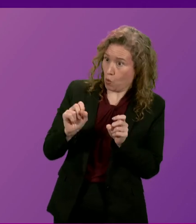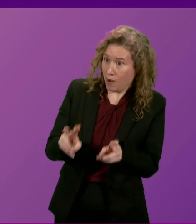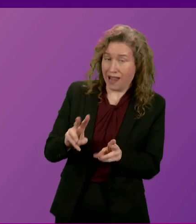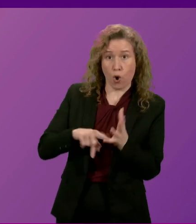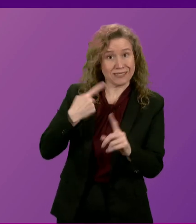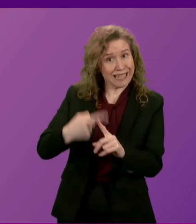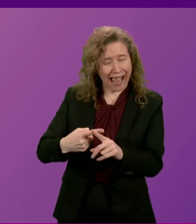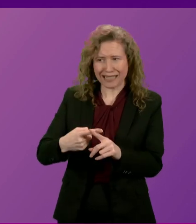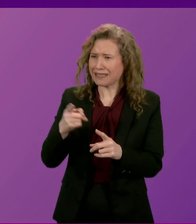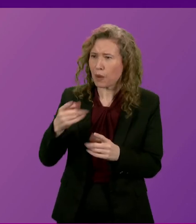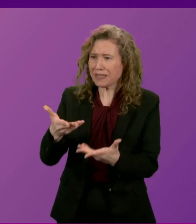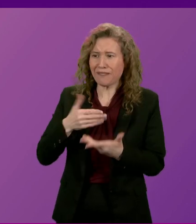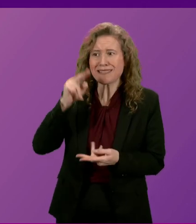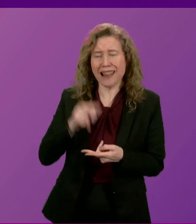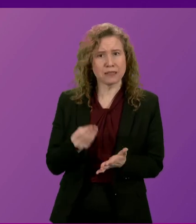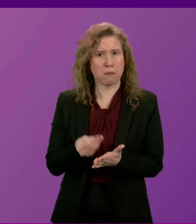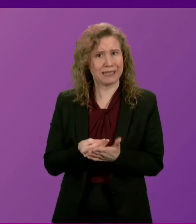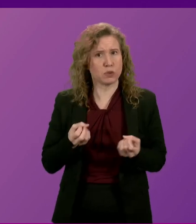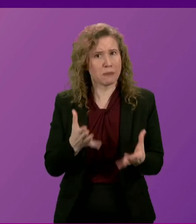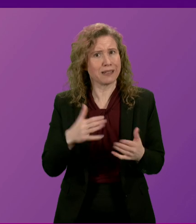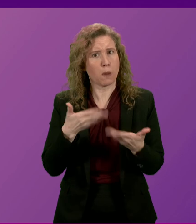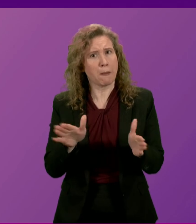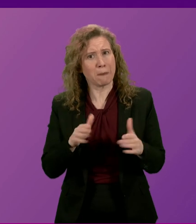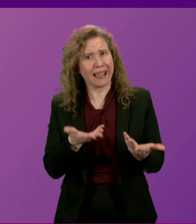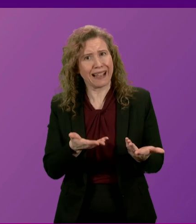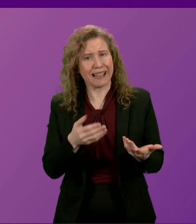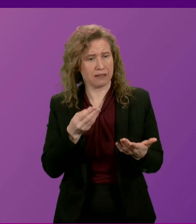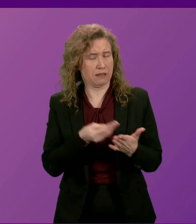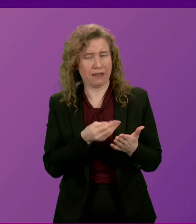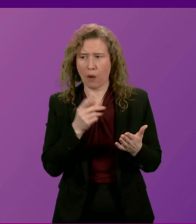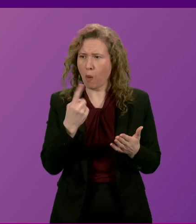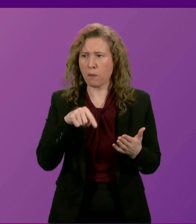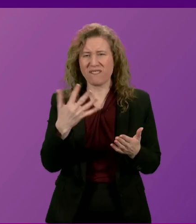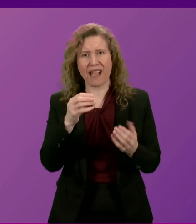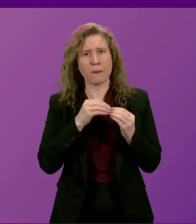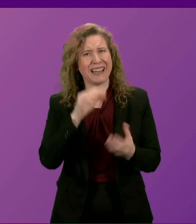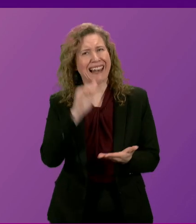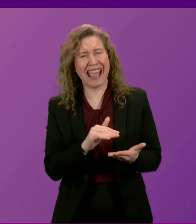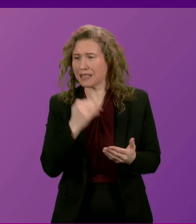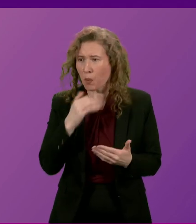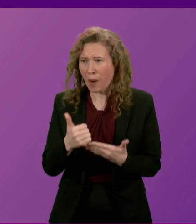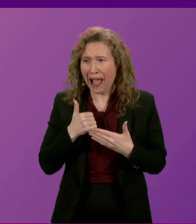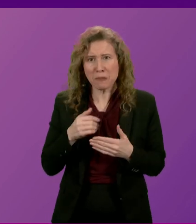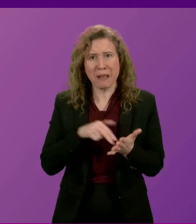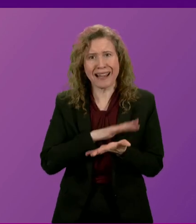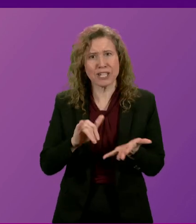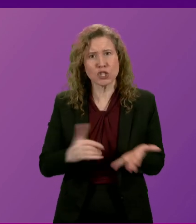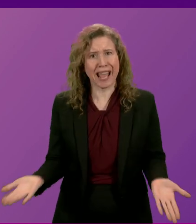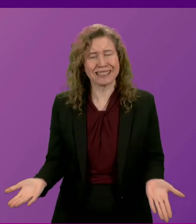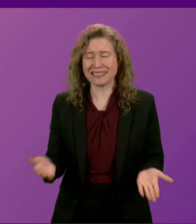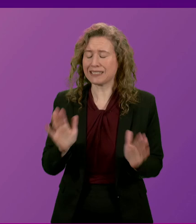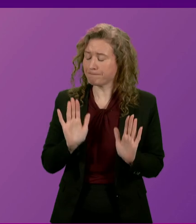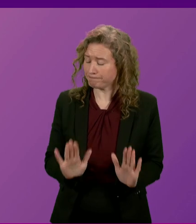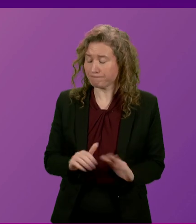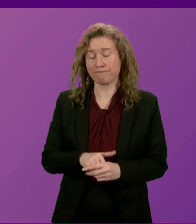would reduce public expenditure in Scotland by £1.5 billion, that will not help the National Health Service one